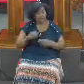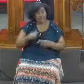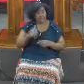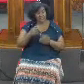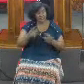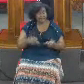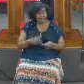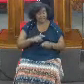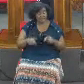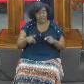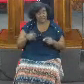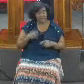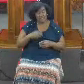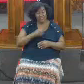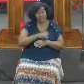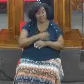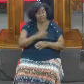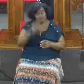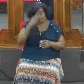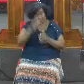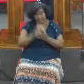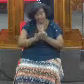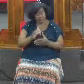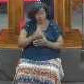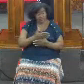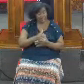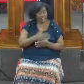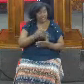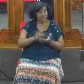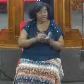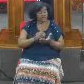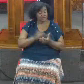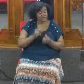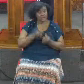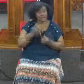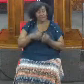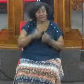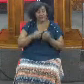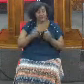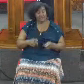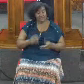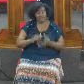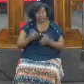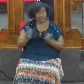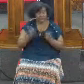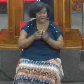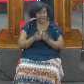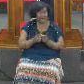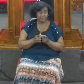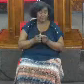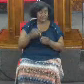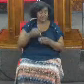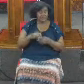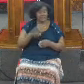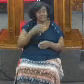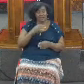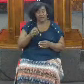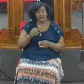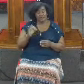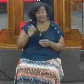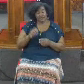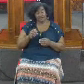our job as believers this evening to share the gospel with everyone that we come into contact with. In our text, the soul